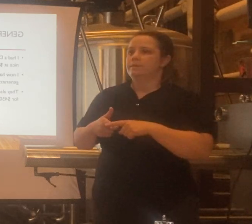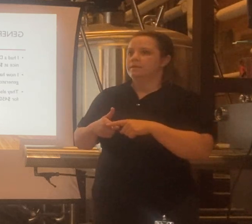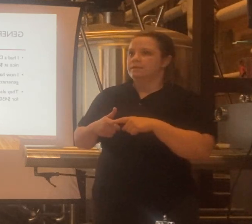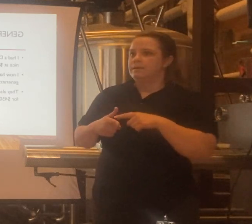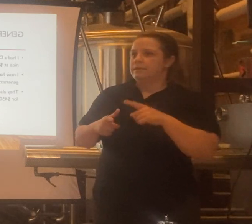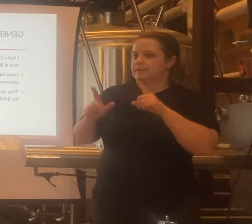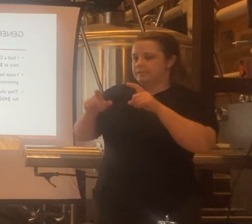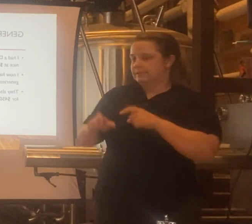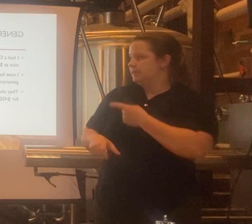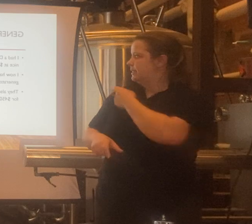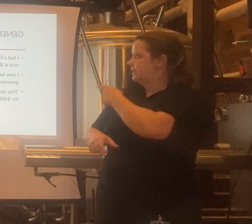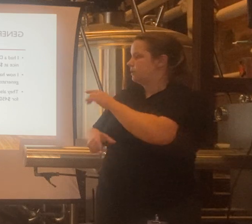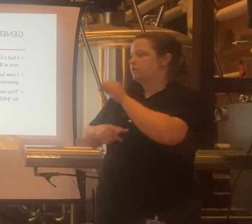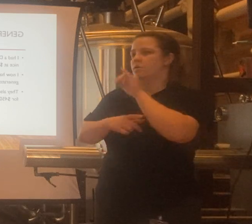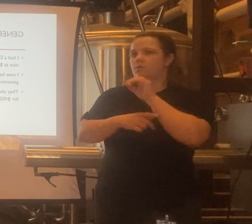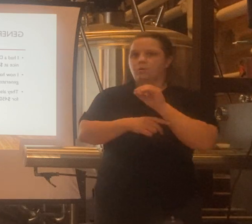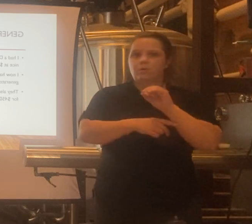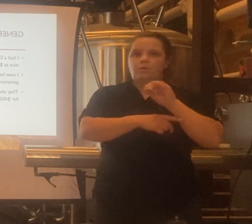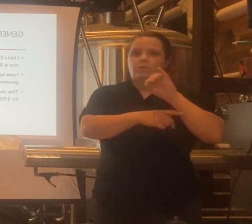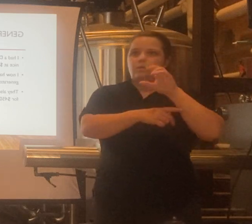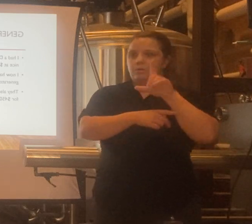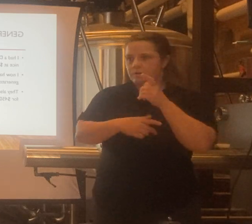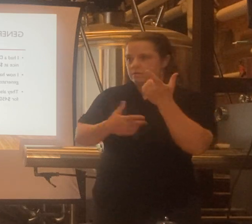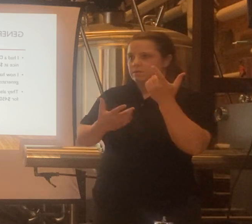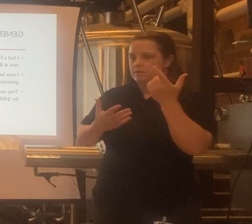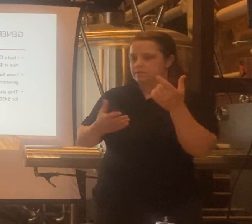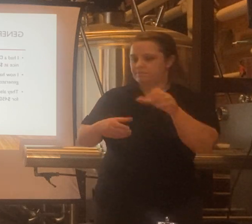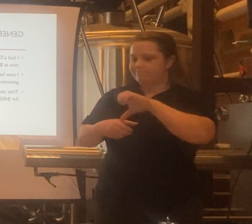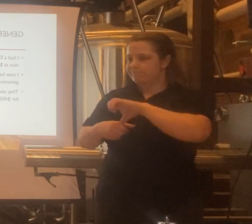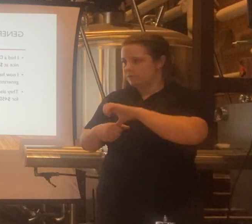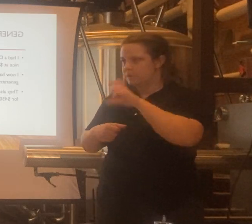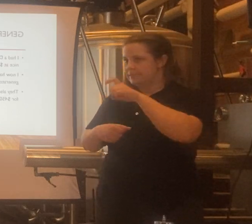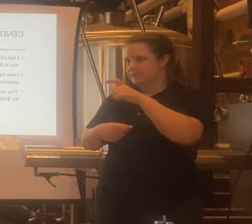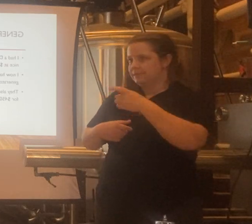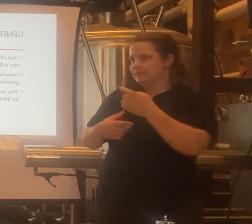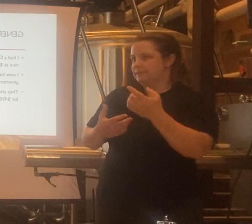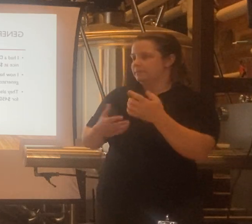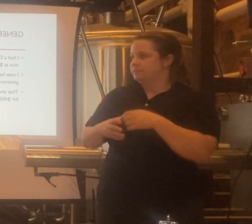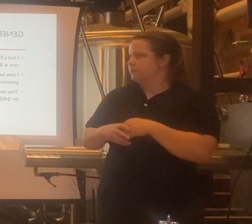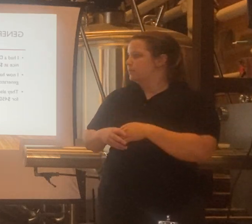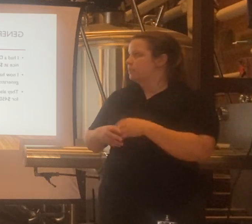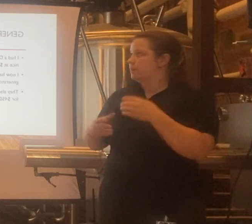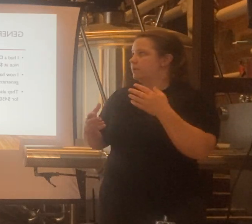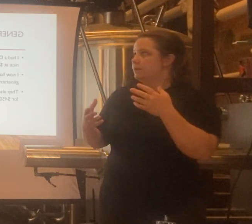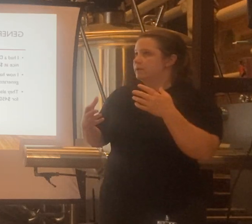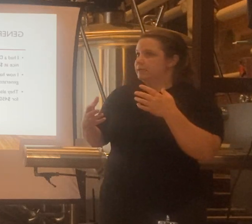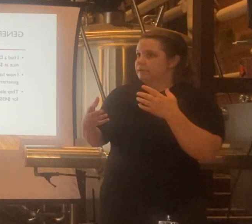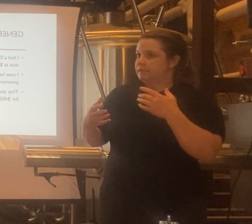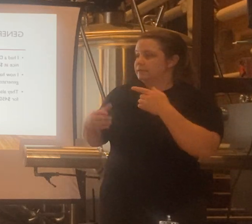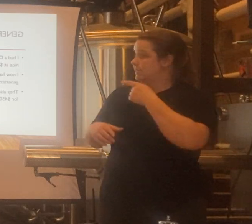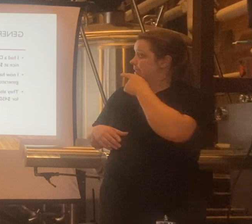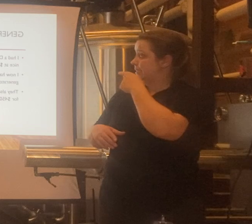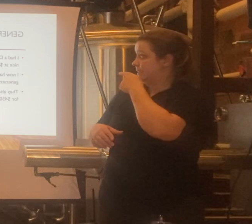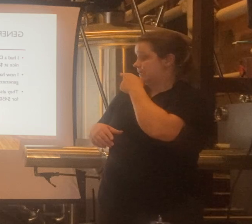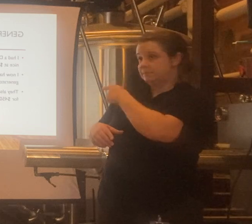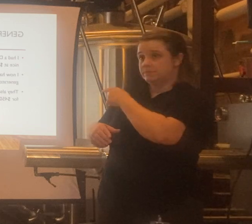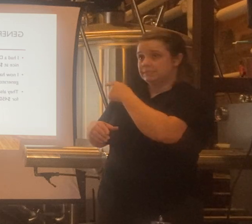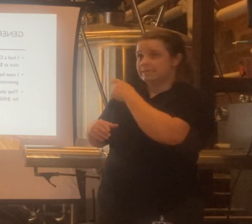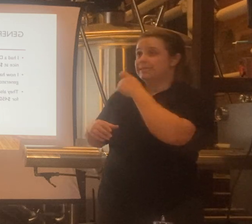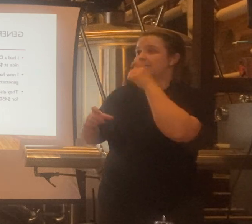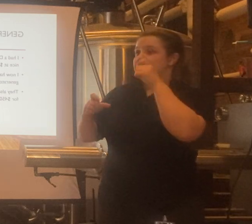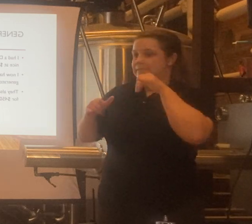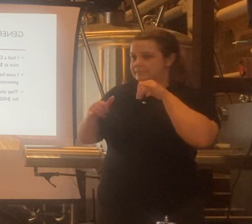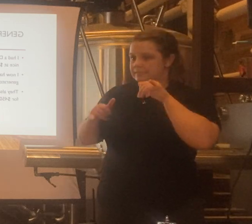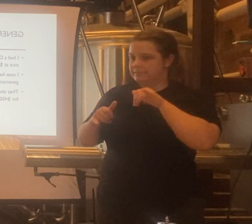oil. But yeah, that's the difference. So you do have to pay attention. There is a bigger one for $4,500, depending how much power you want. If you have 2